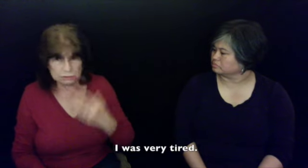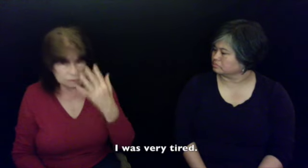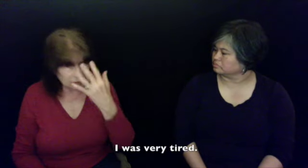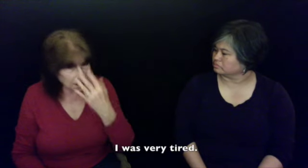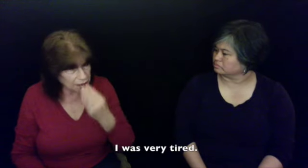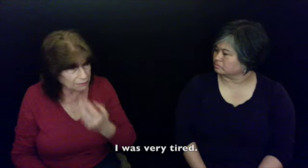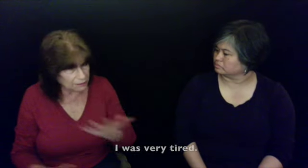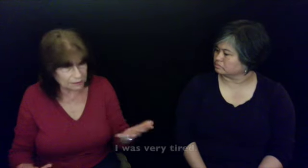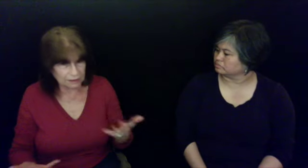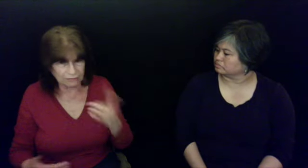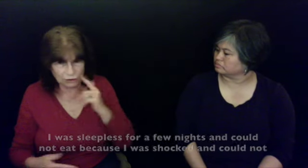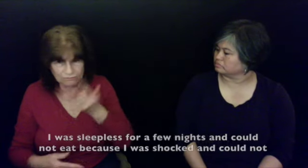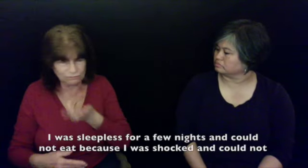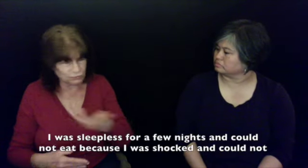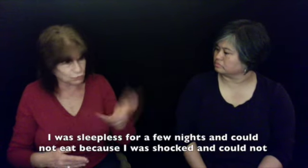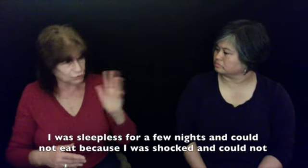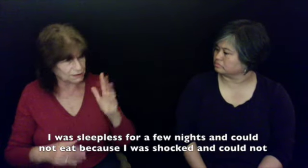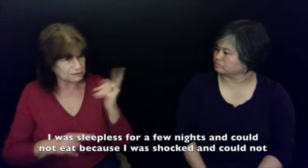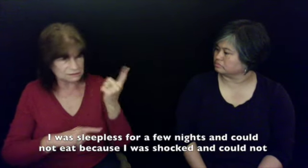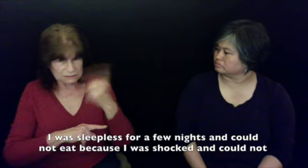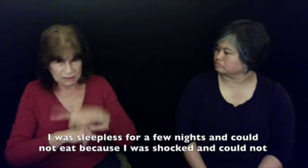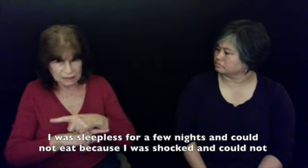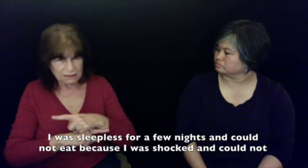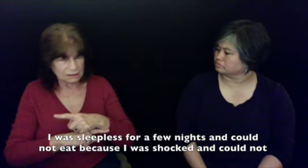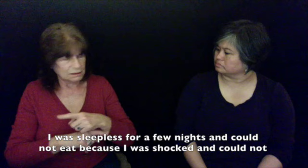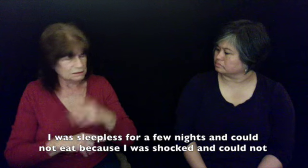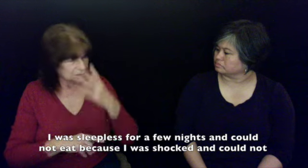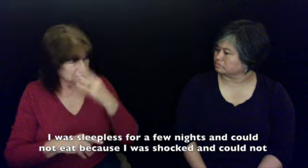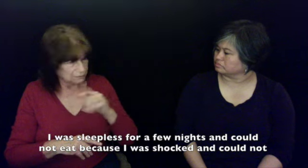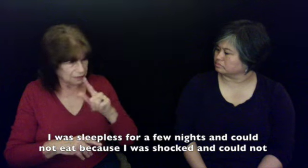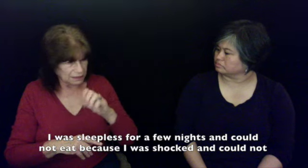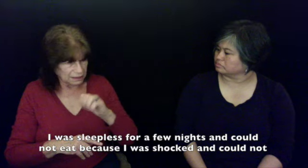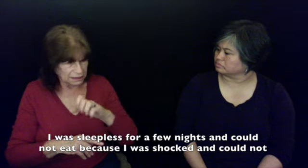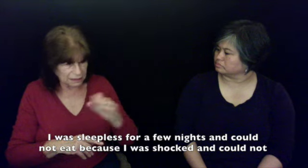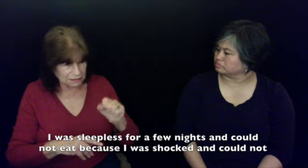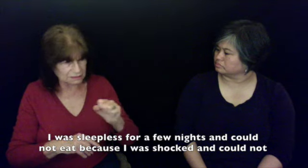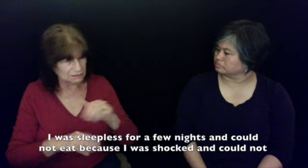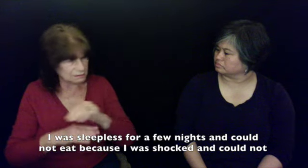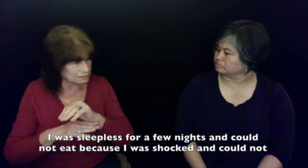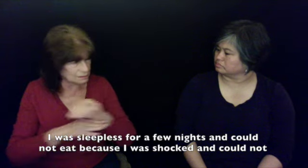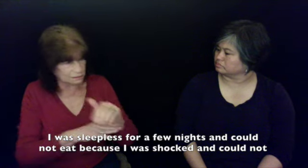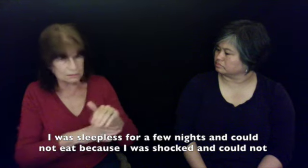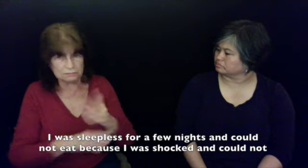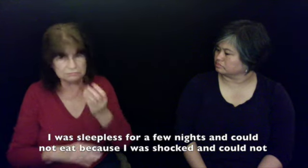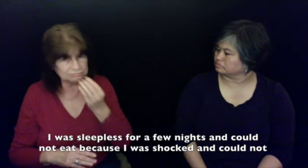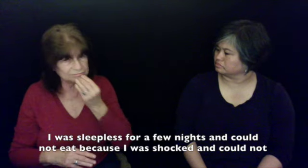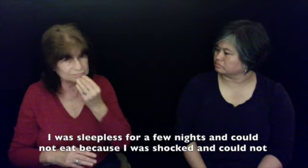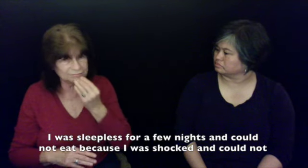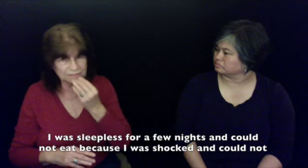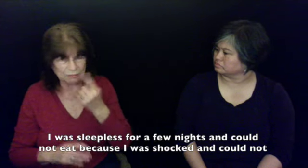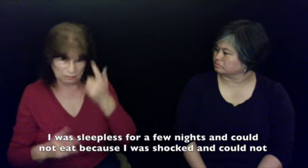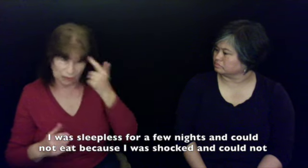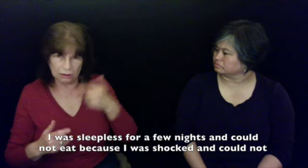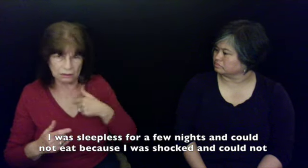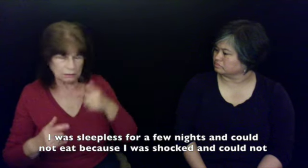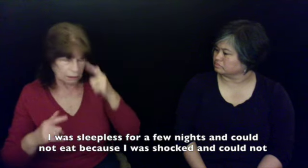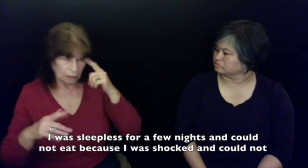I was very tired. I was sleepless for a few nights and could not eat because I was shocked and